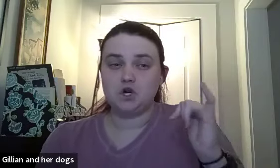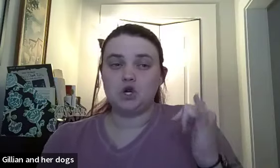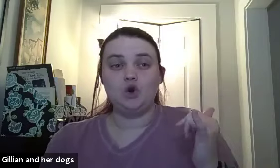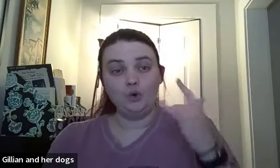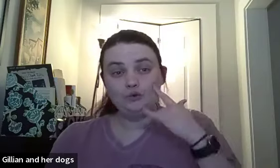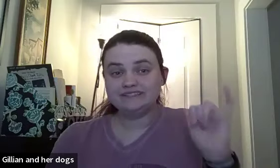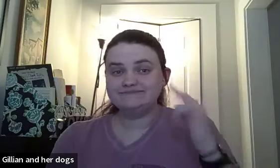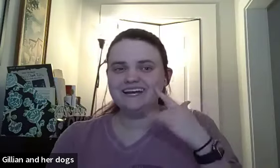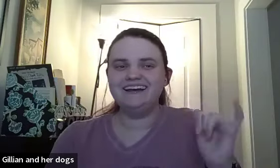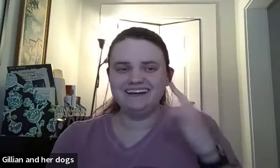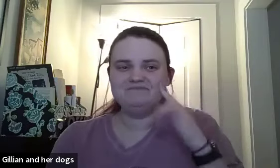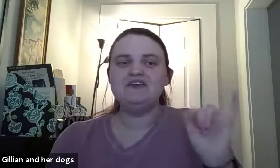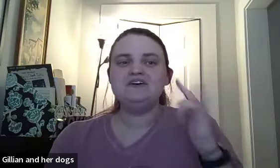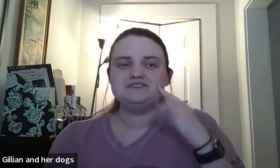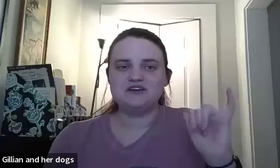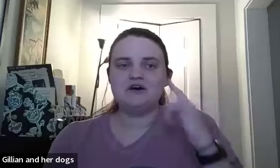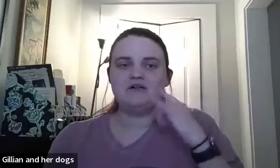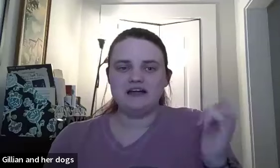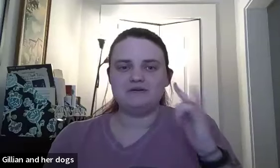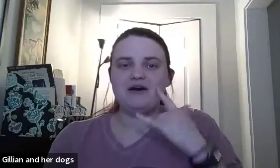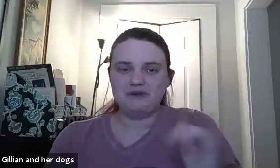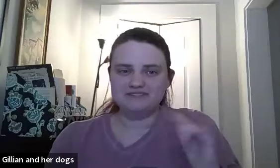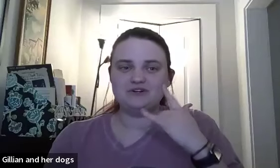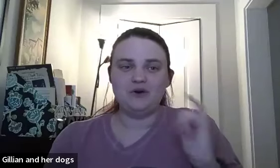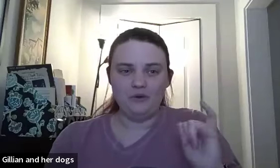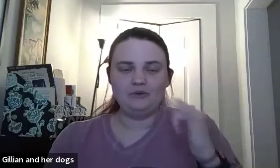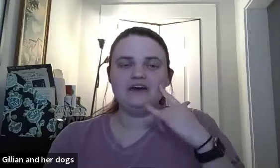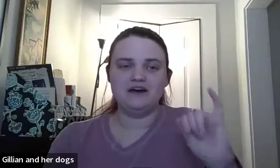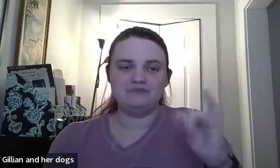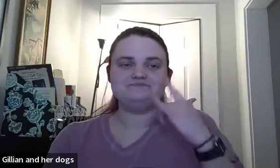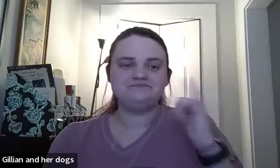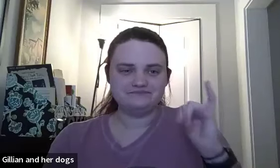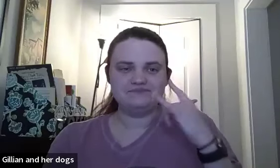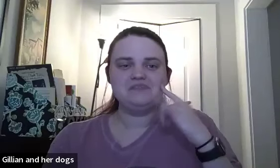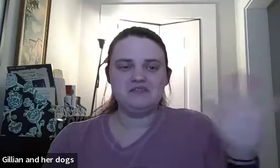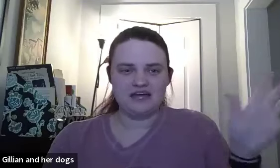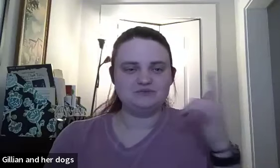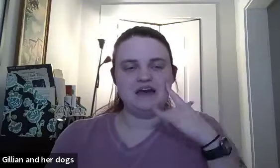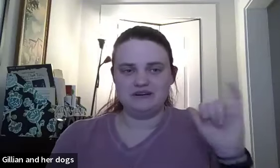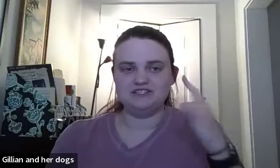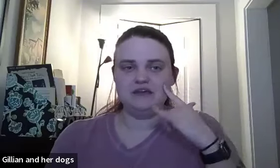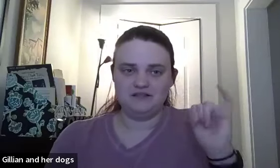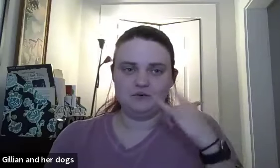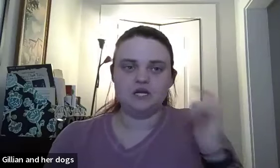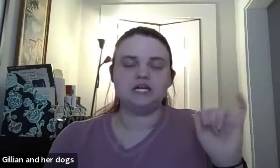for gold. So like going out west for gold. That's where that one is. So